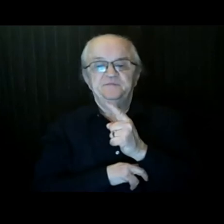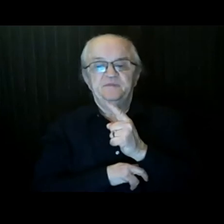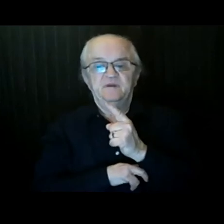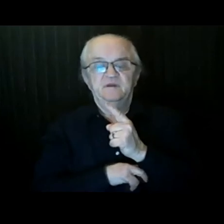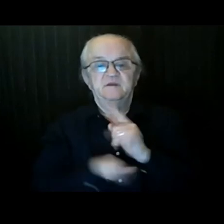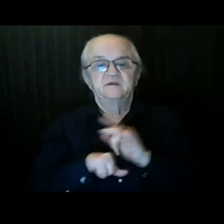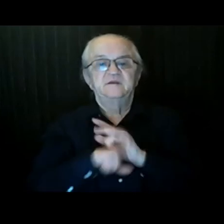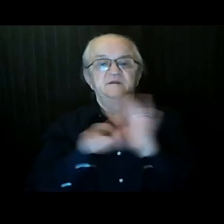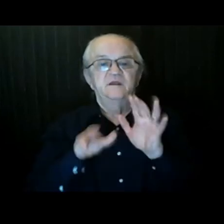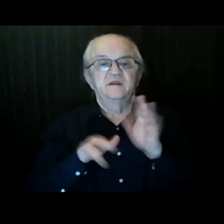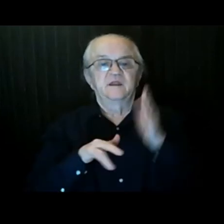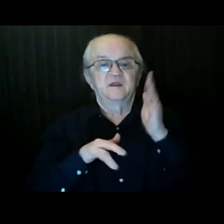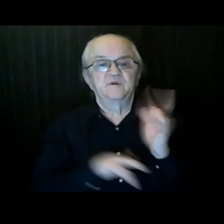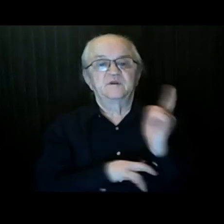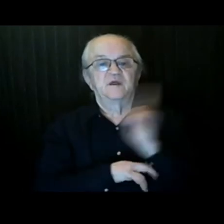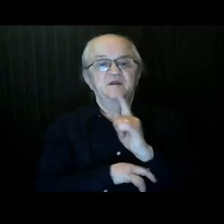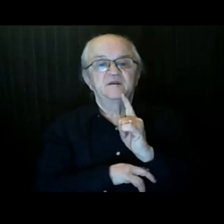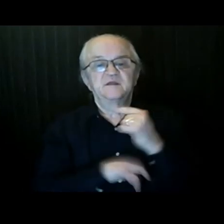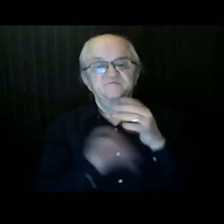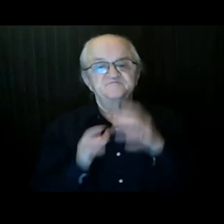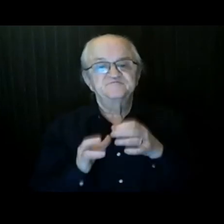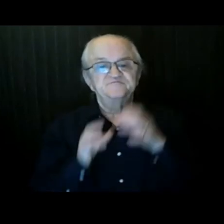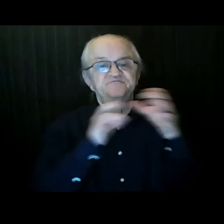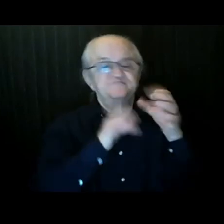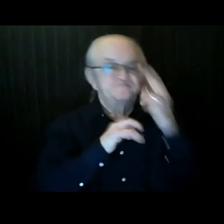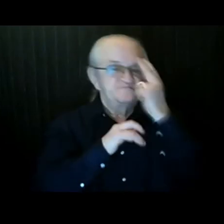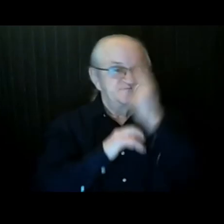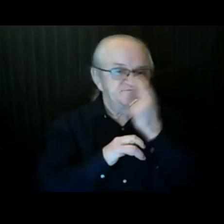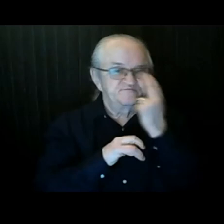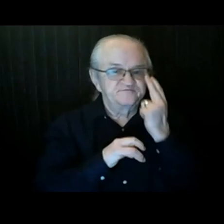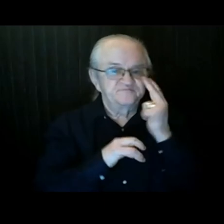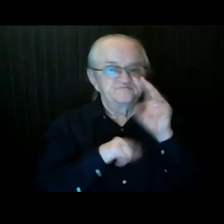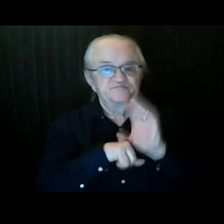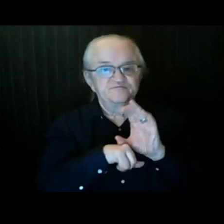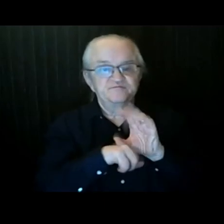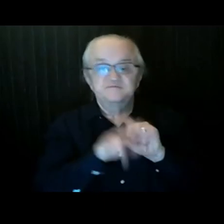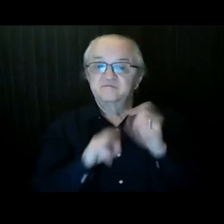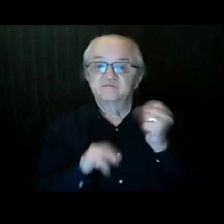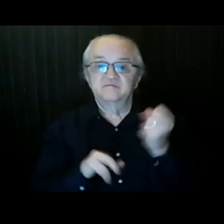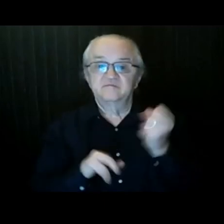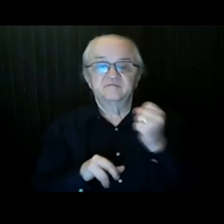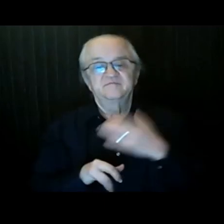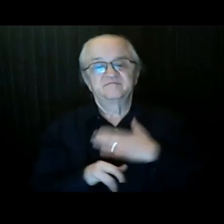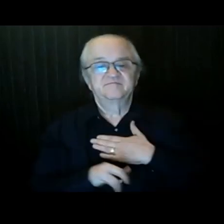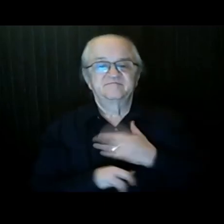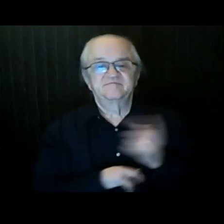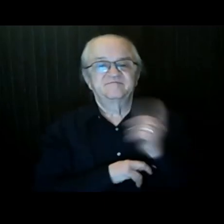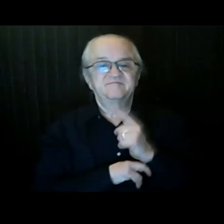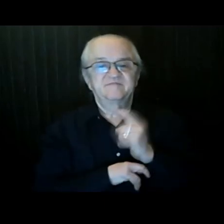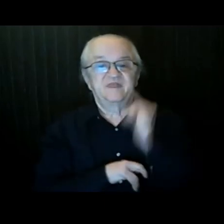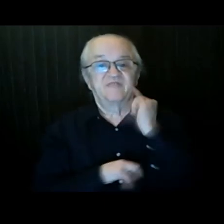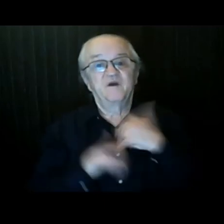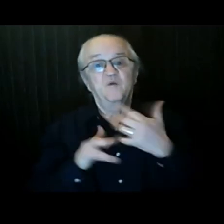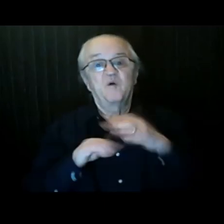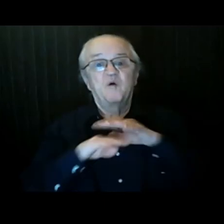Sunday was God's day, and we went to church, the Catholic church she attended, but Saturday was my day. If I wanted waffles